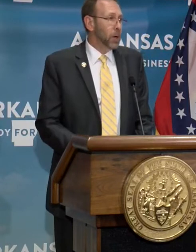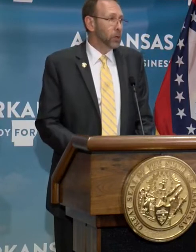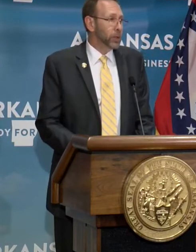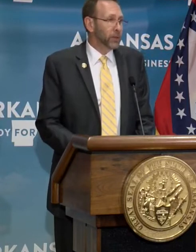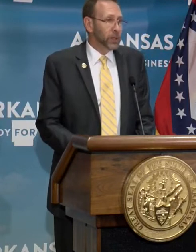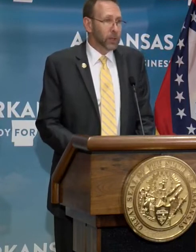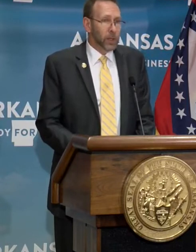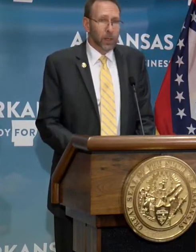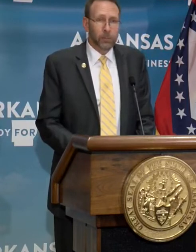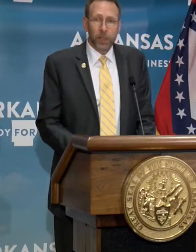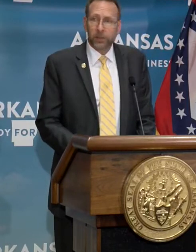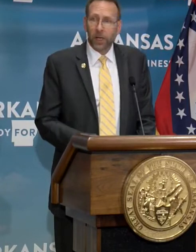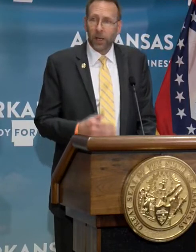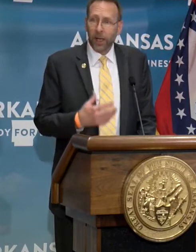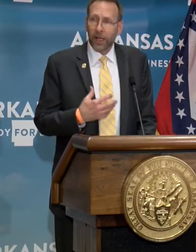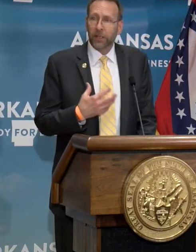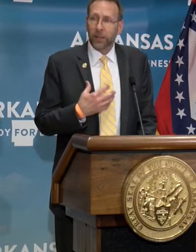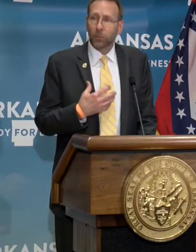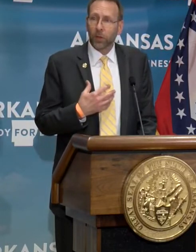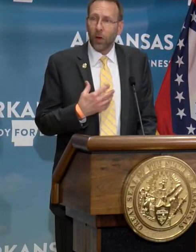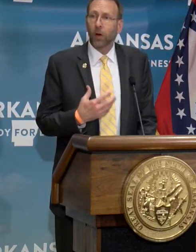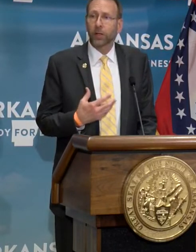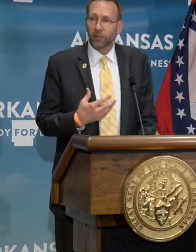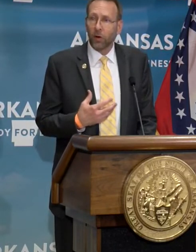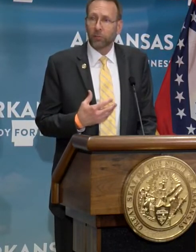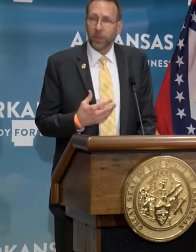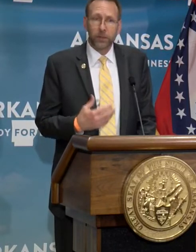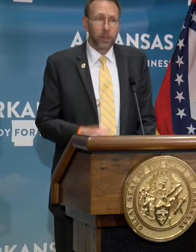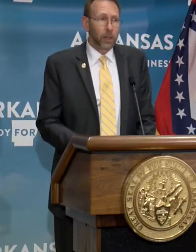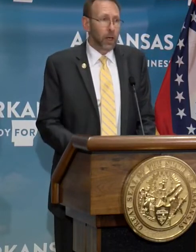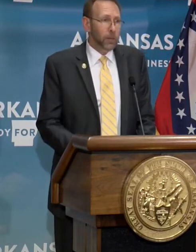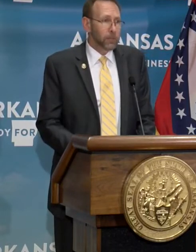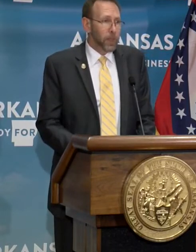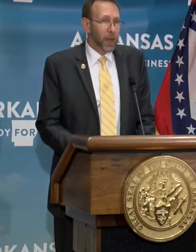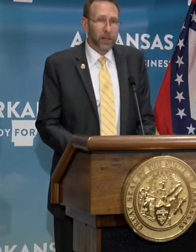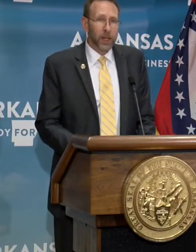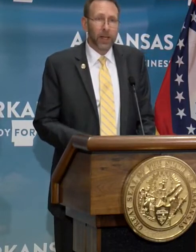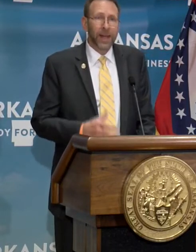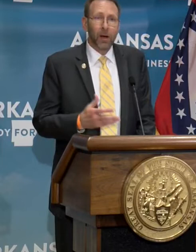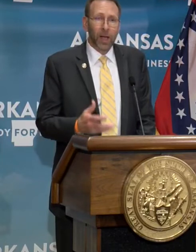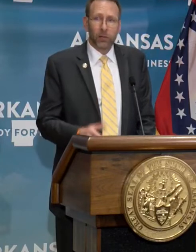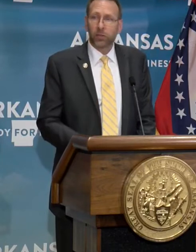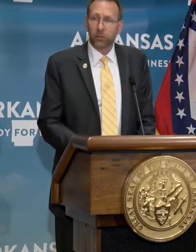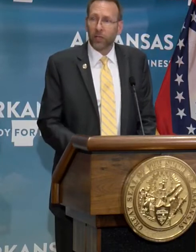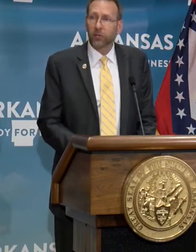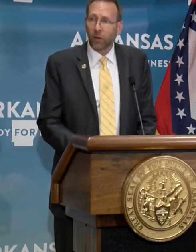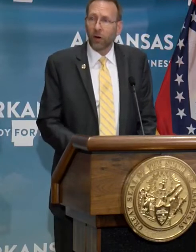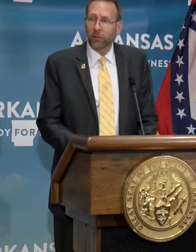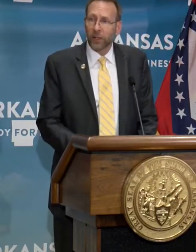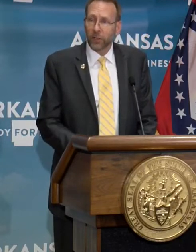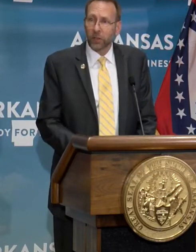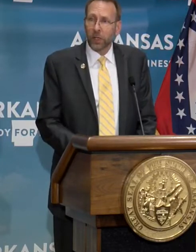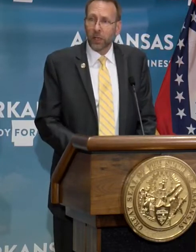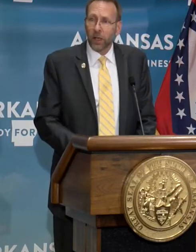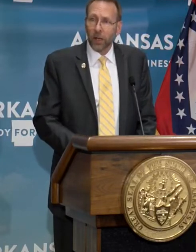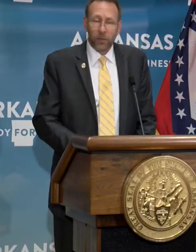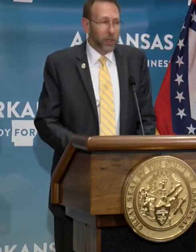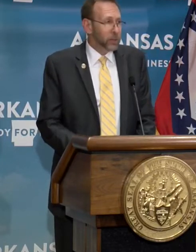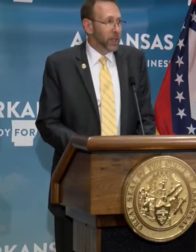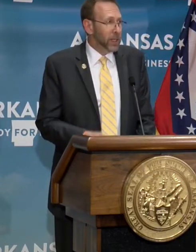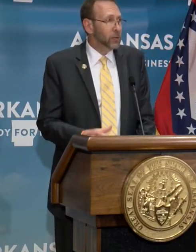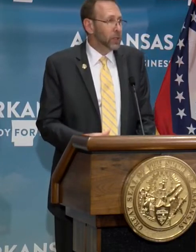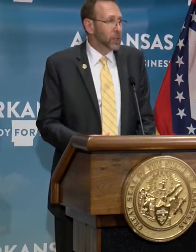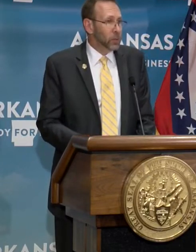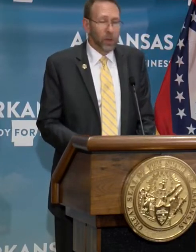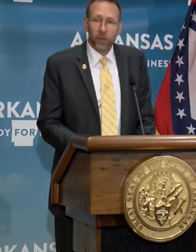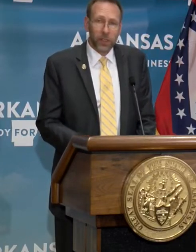respiratory component of it, but ended up with heart involvement and now has congestive heart failure